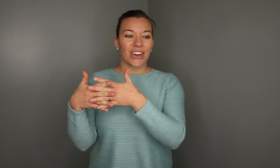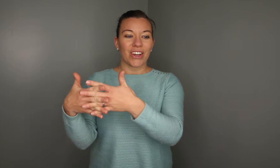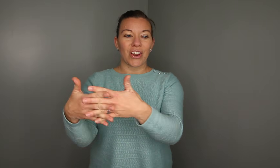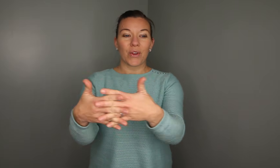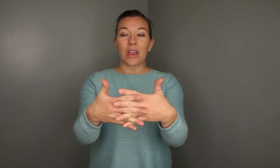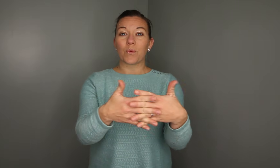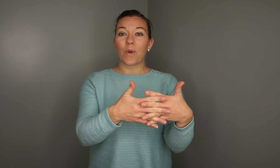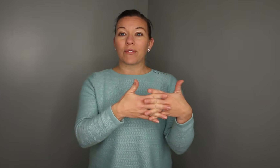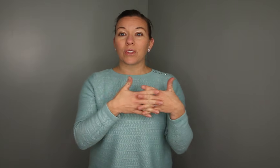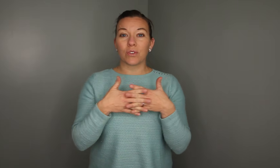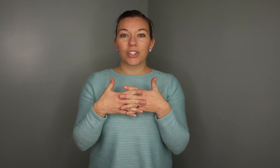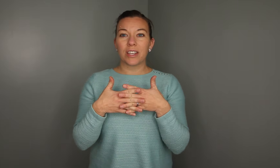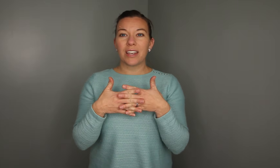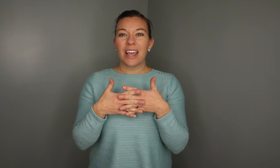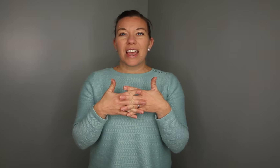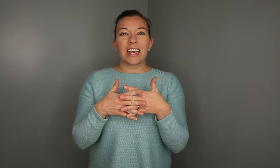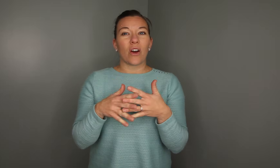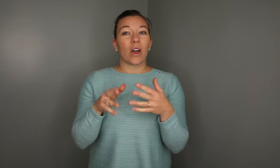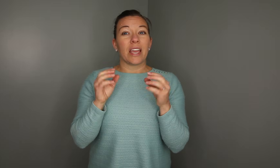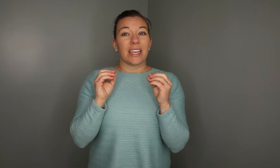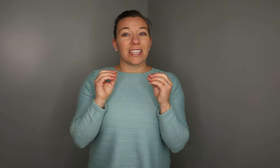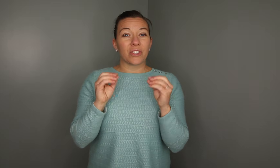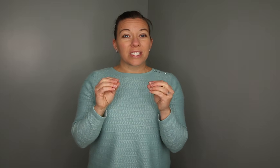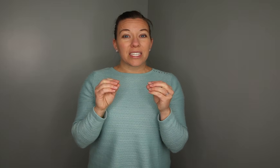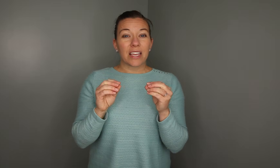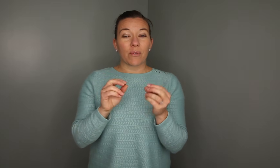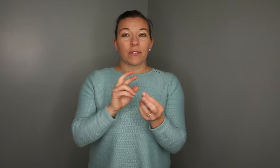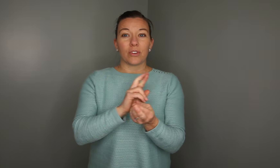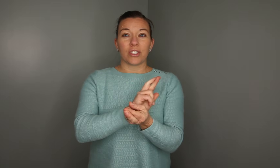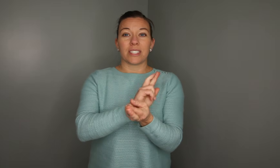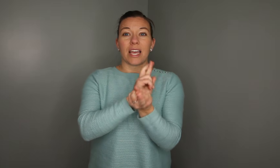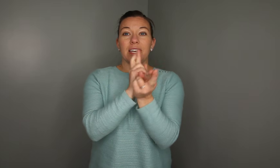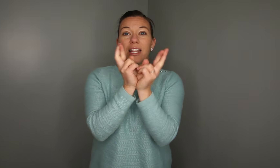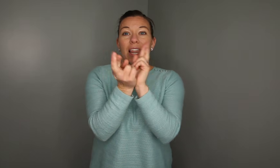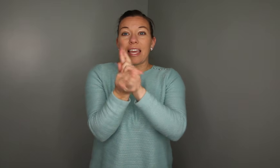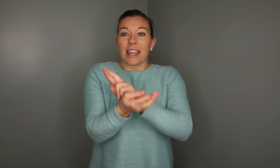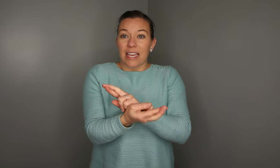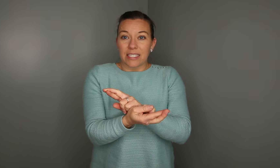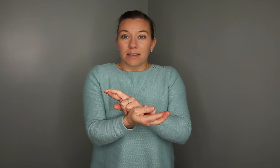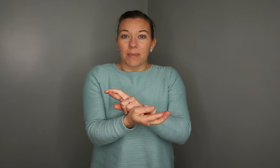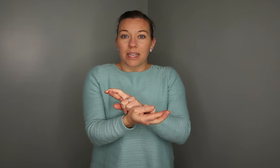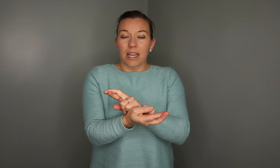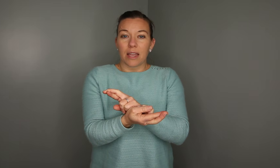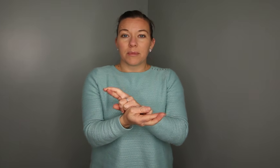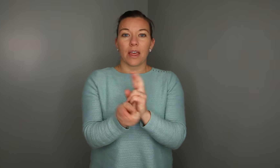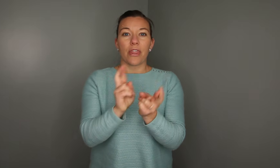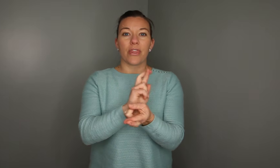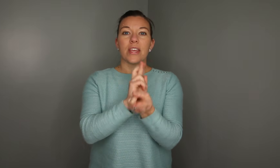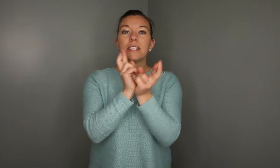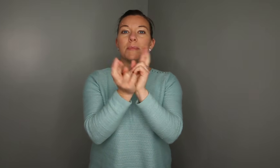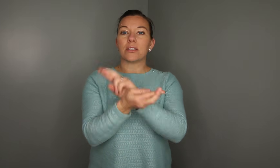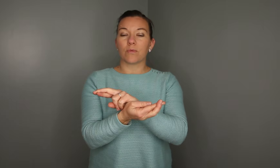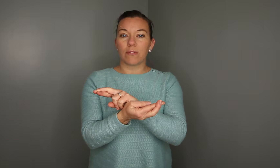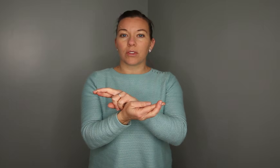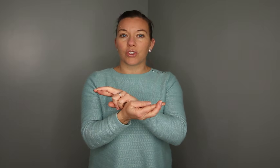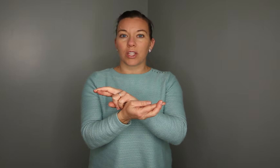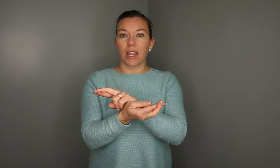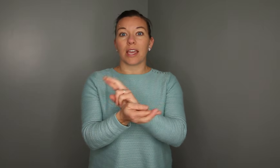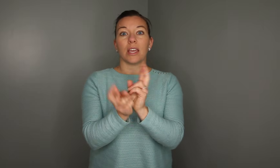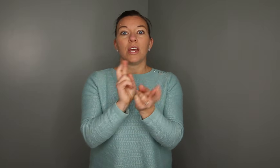Good. Okay, revolution. Now, you'll see revolution signed like this many times. This means revolution like